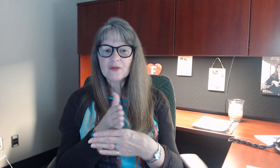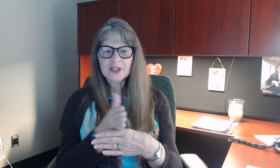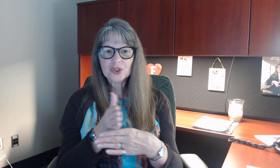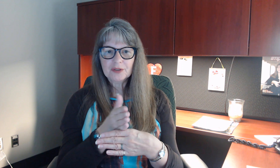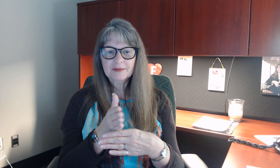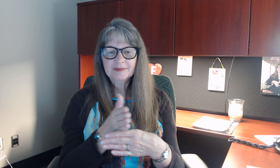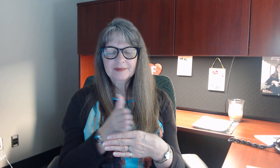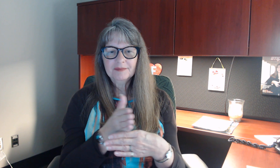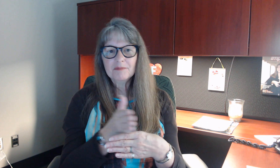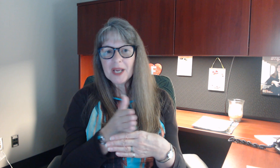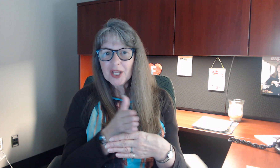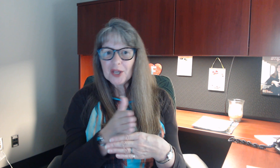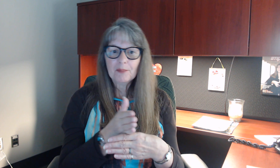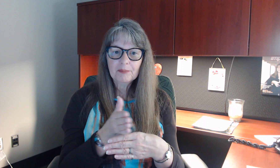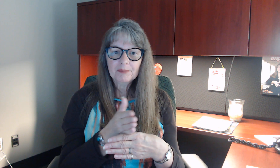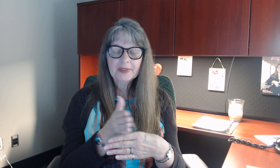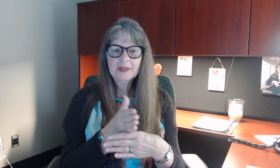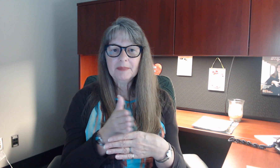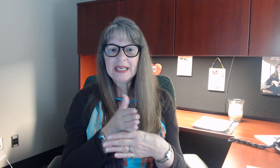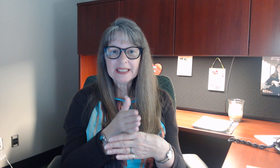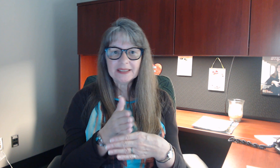Average. Medium. Median.